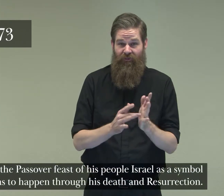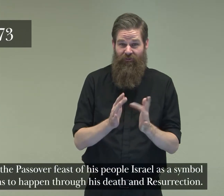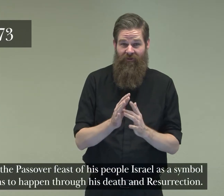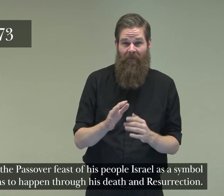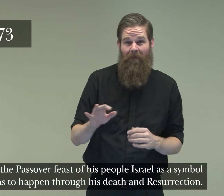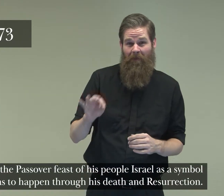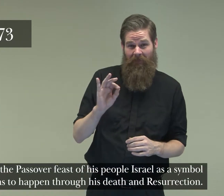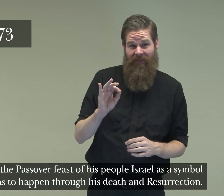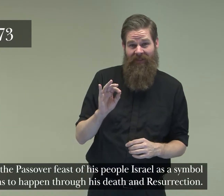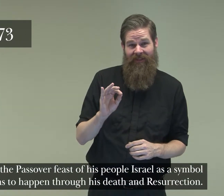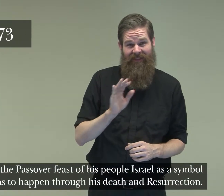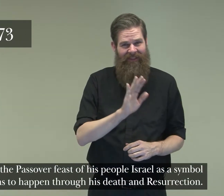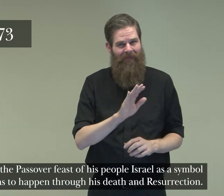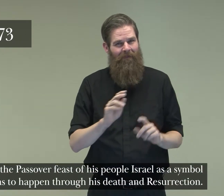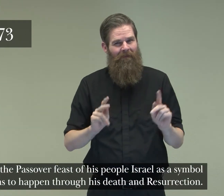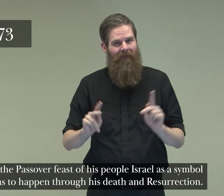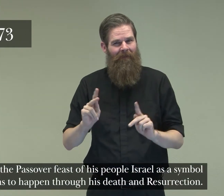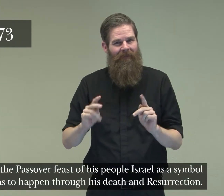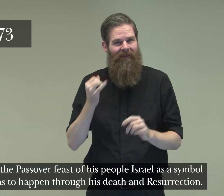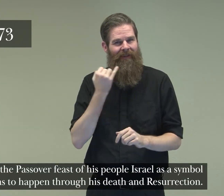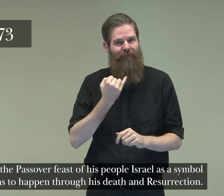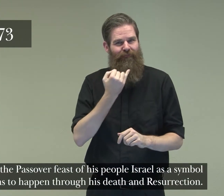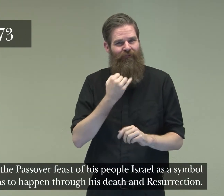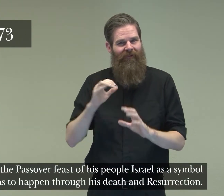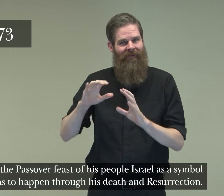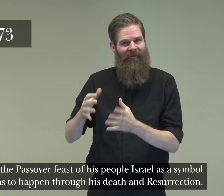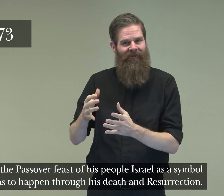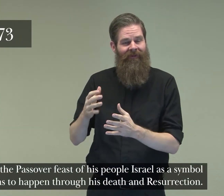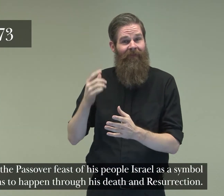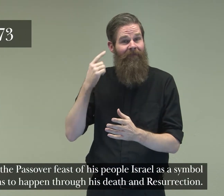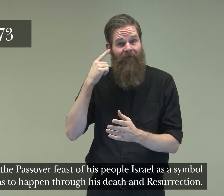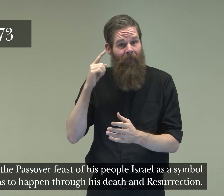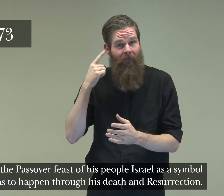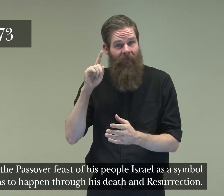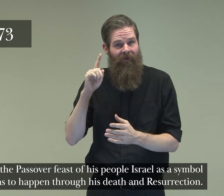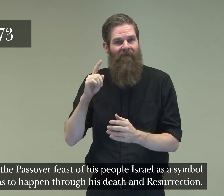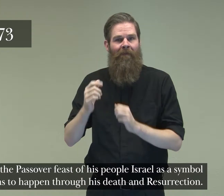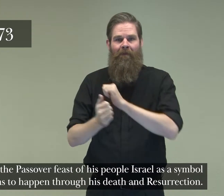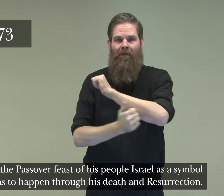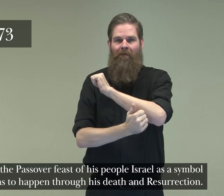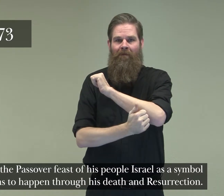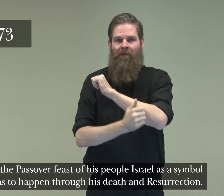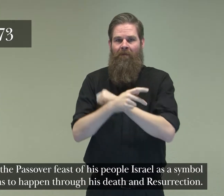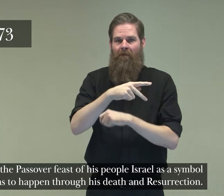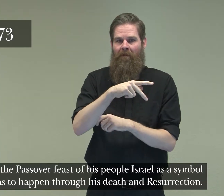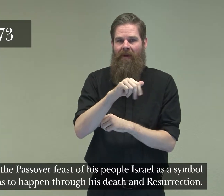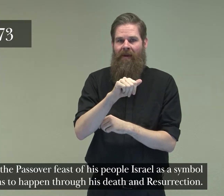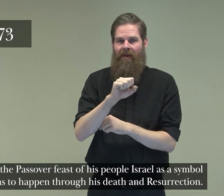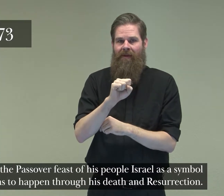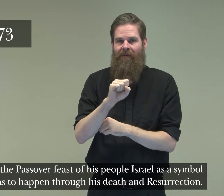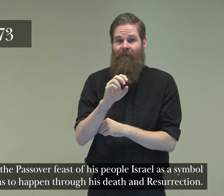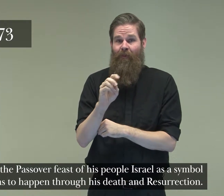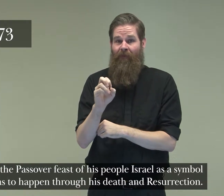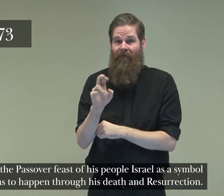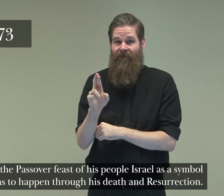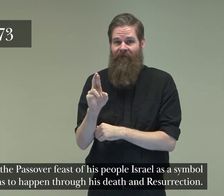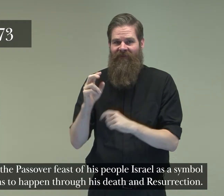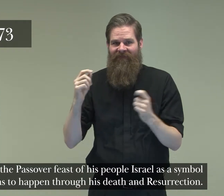Jesus chose the Passover feast of his people Israel as a symbol for what was to happen through his death and resurrection.